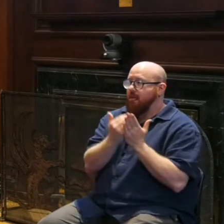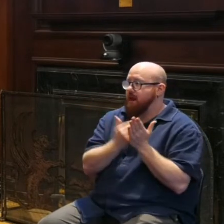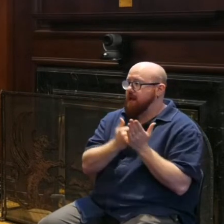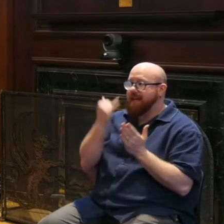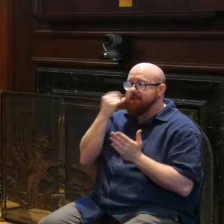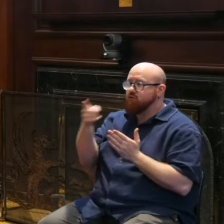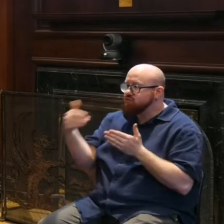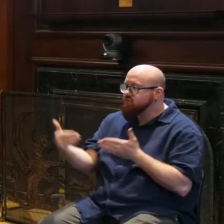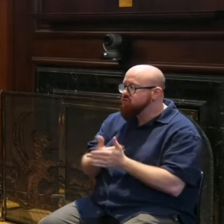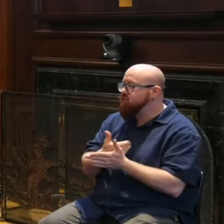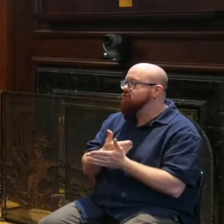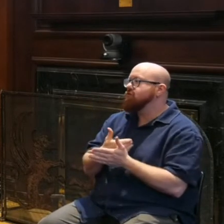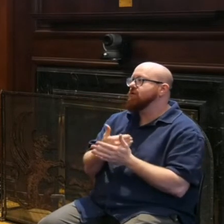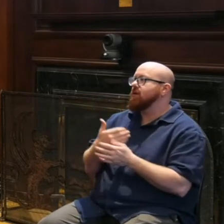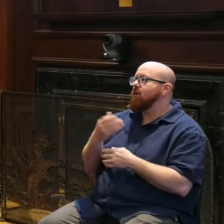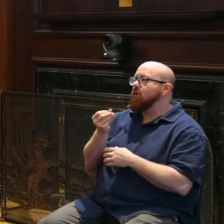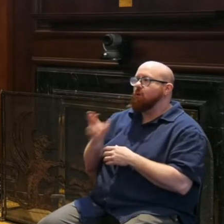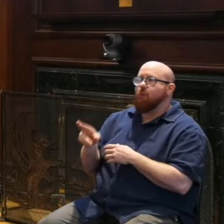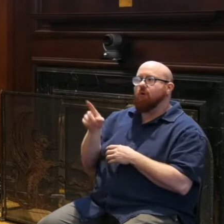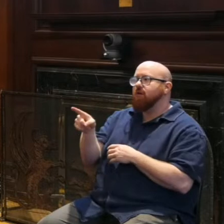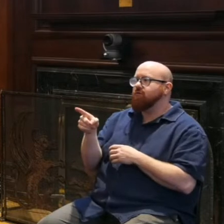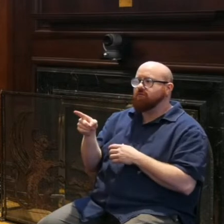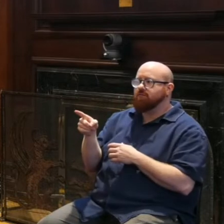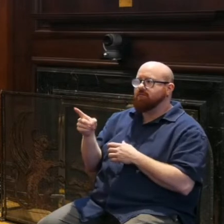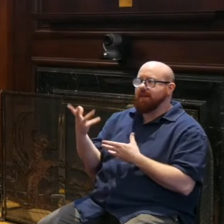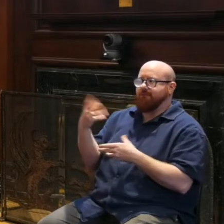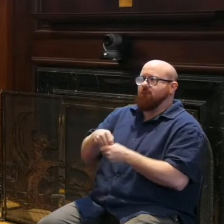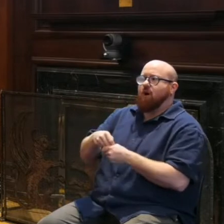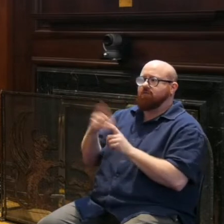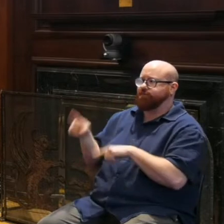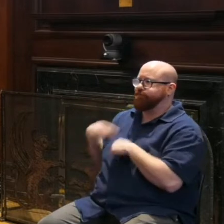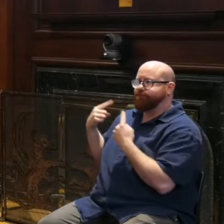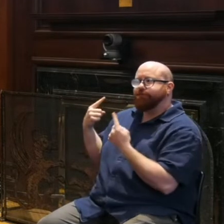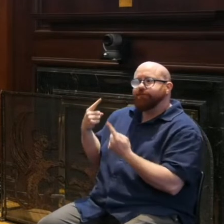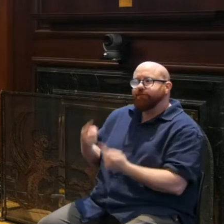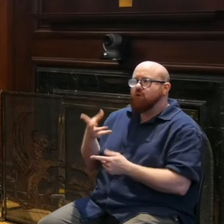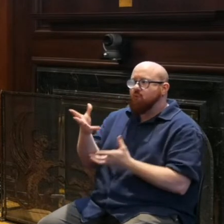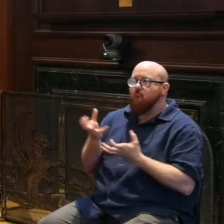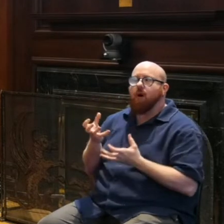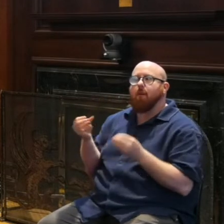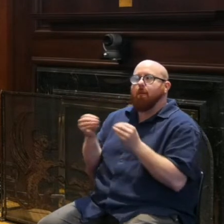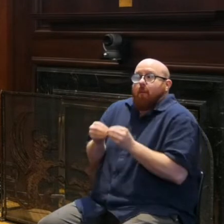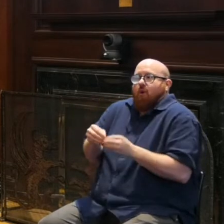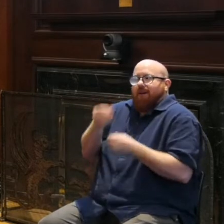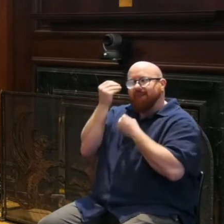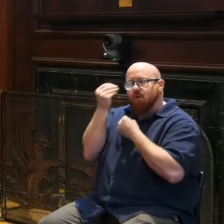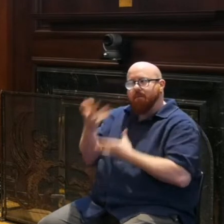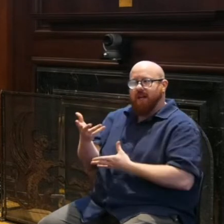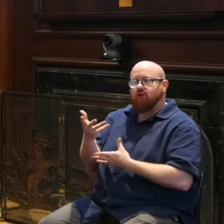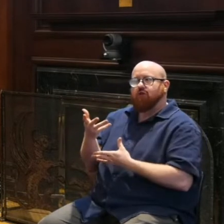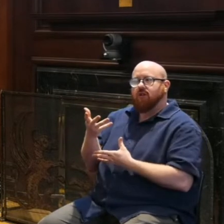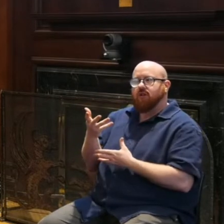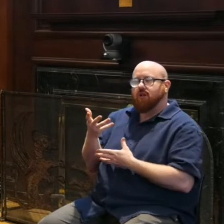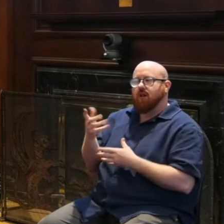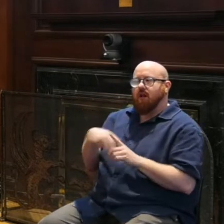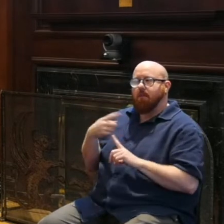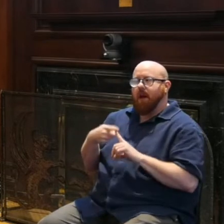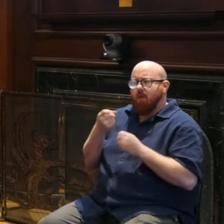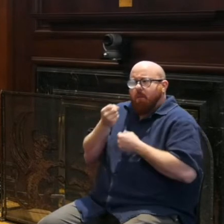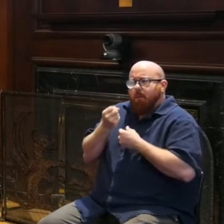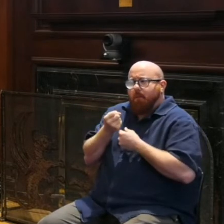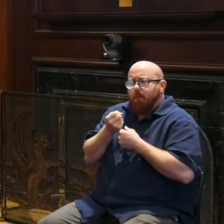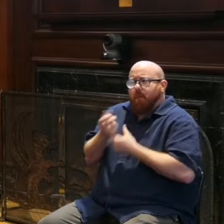this community or you've been a part of this community for a long time and you just want more poetry information, this is a great place to